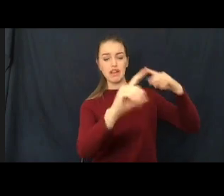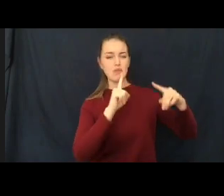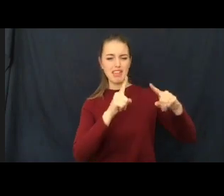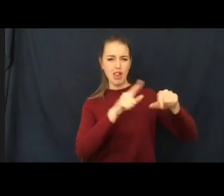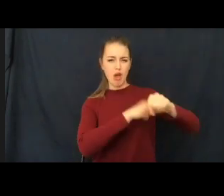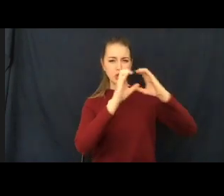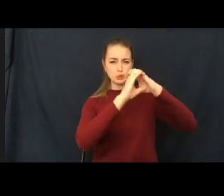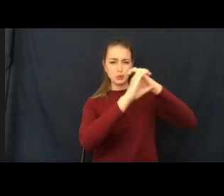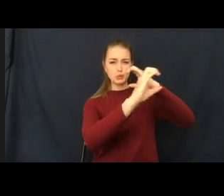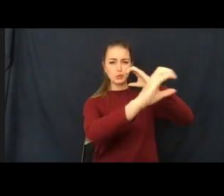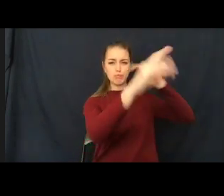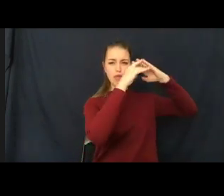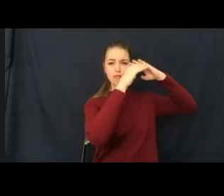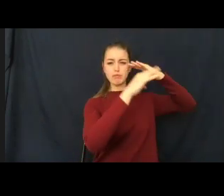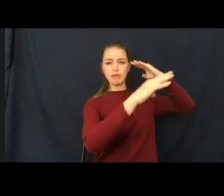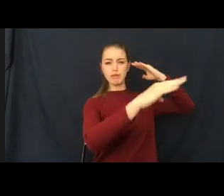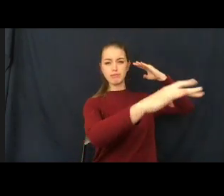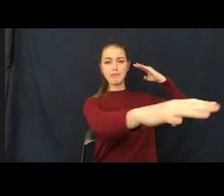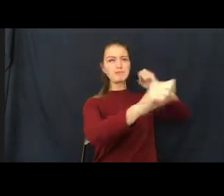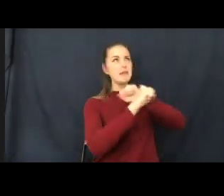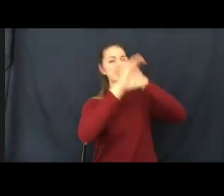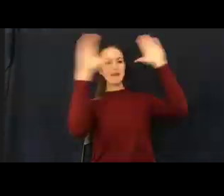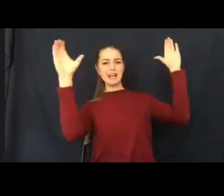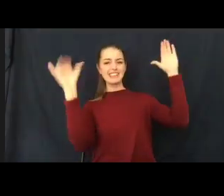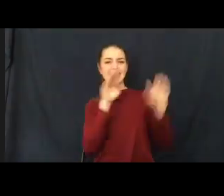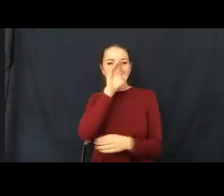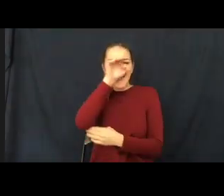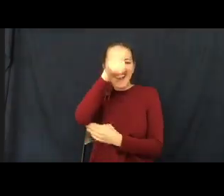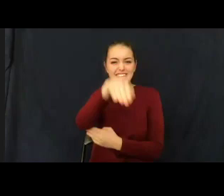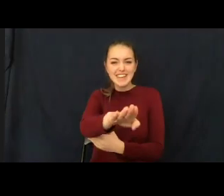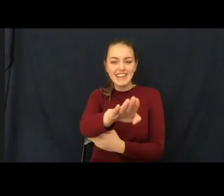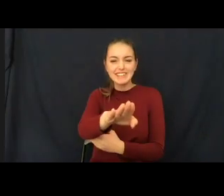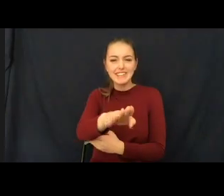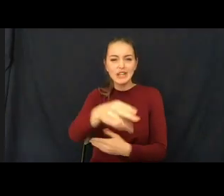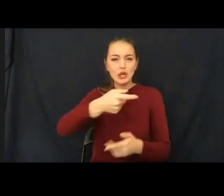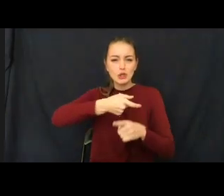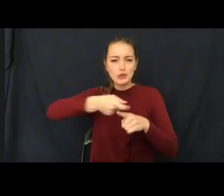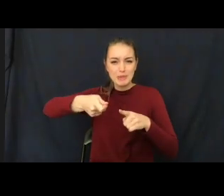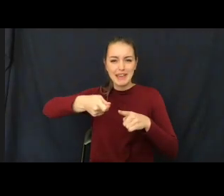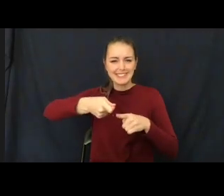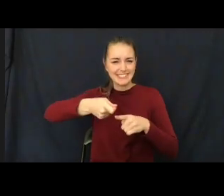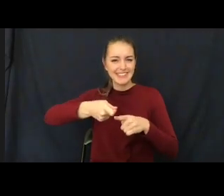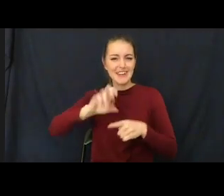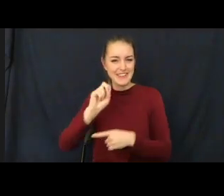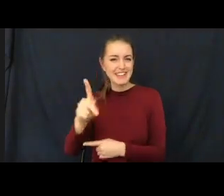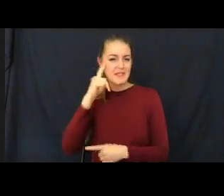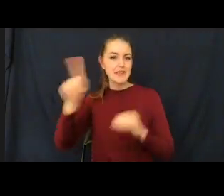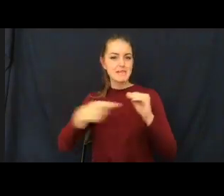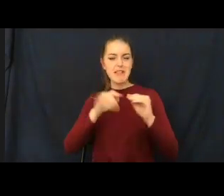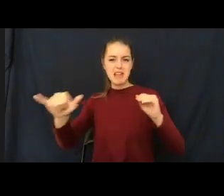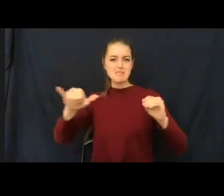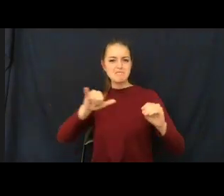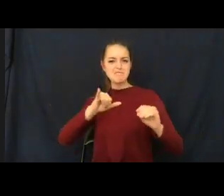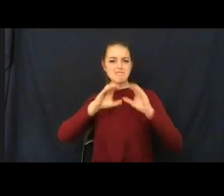tube. If you could imagine elephant toothpaste. So it's like this huge